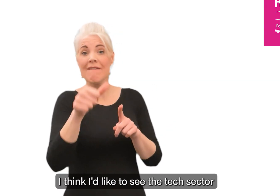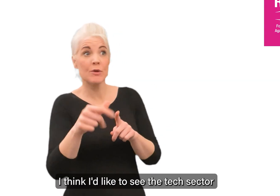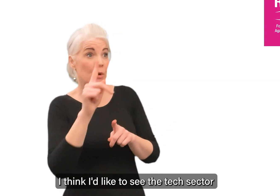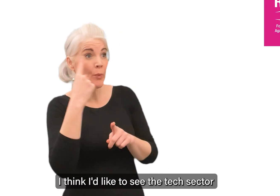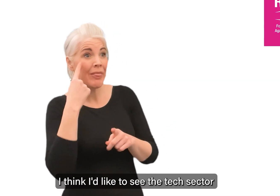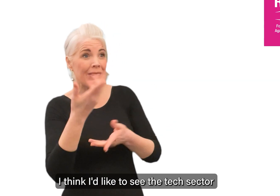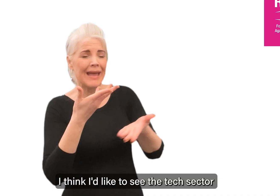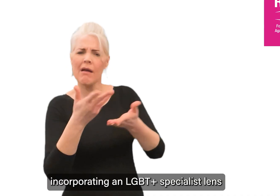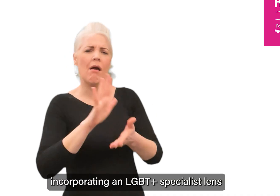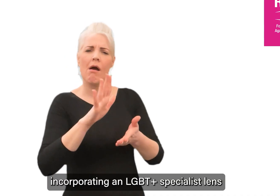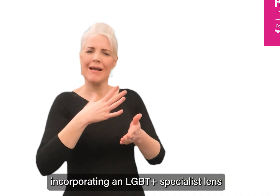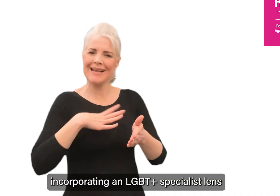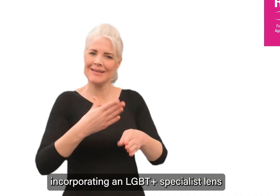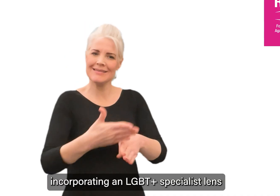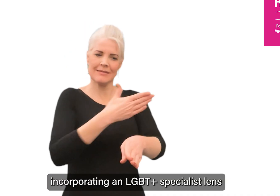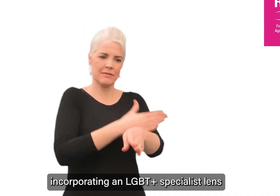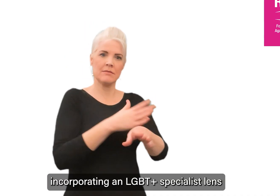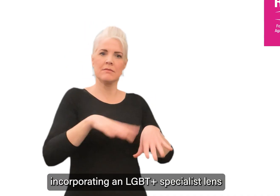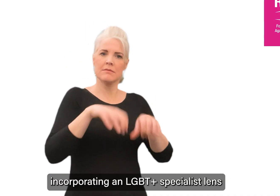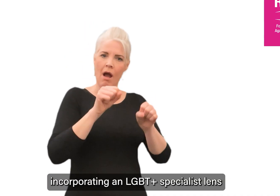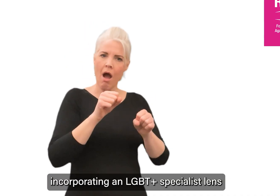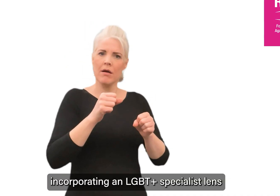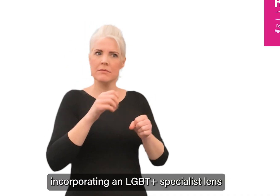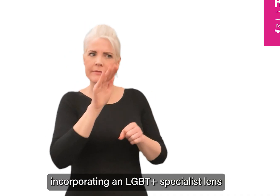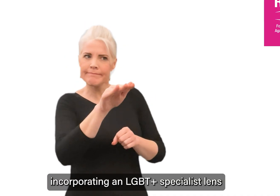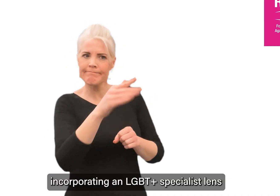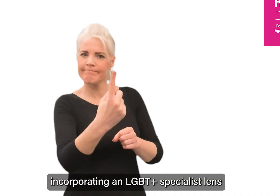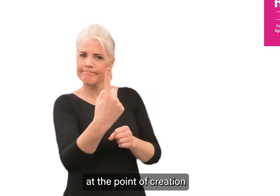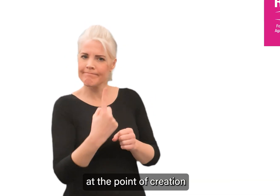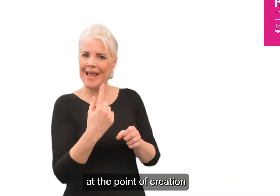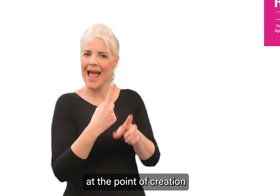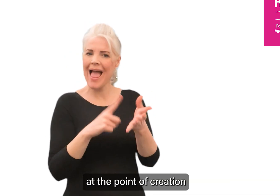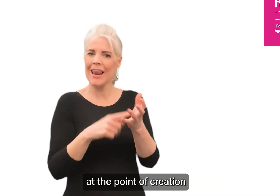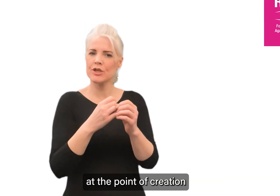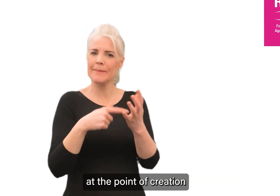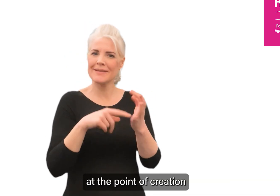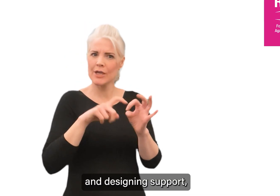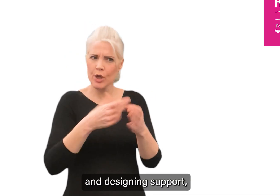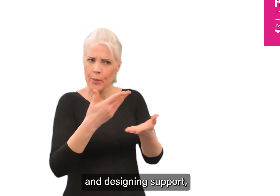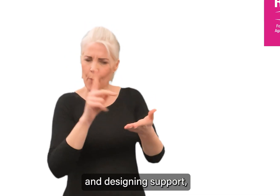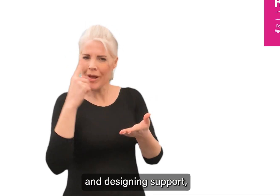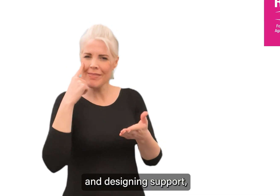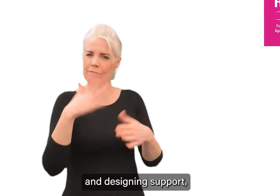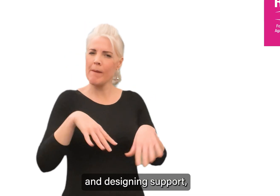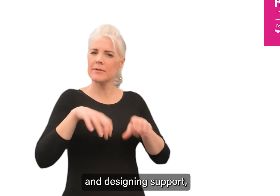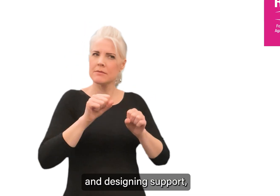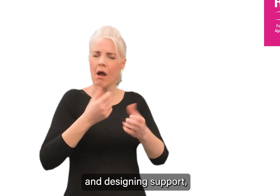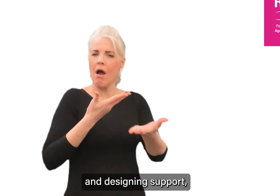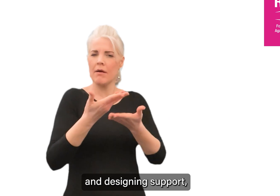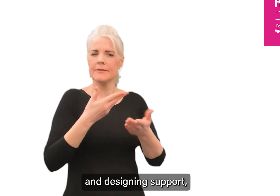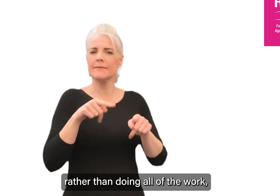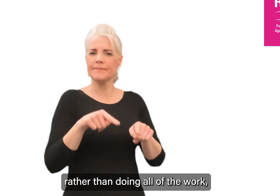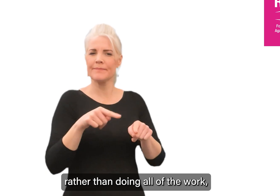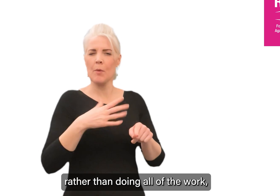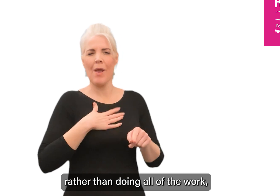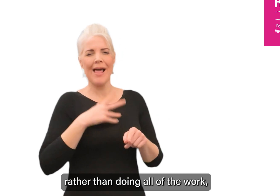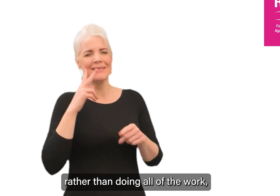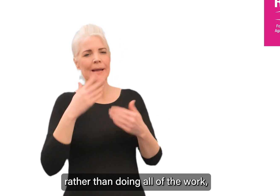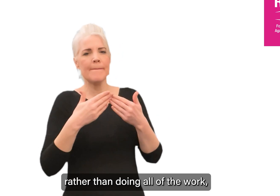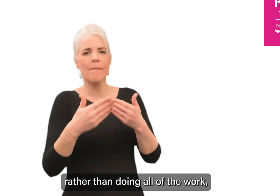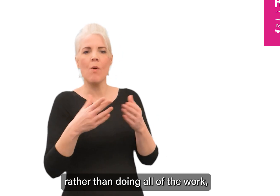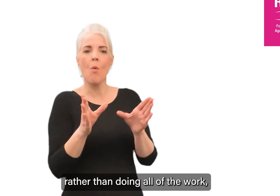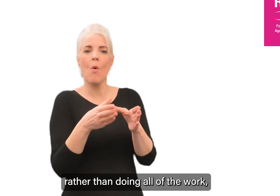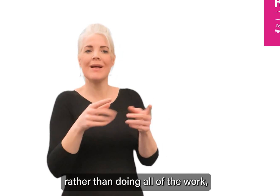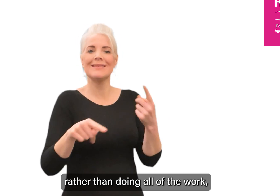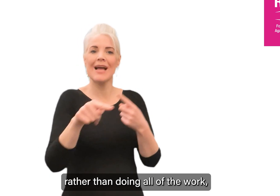tech sector incorporating an LGBT plus specialist lens at the point of creation and designing support, rather than